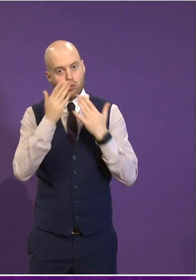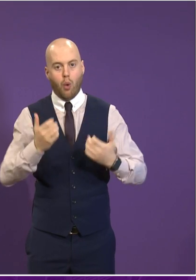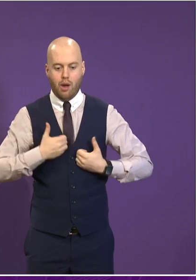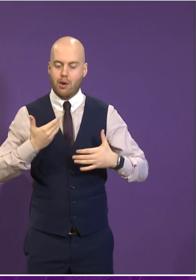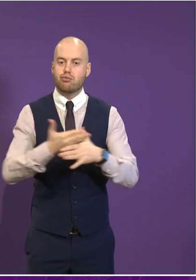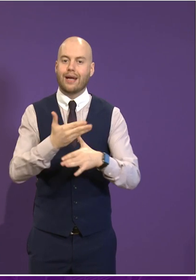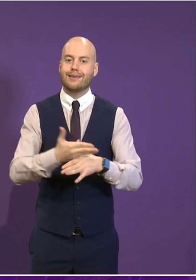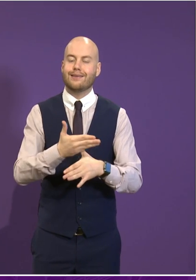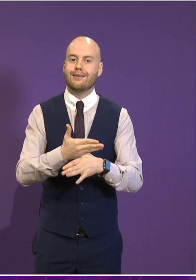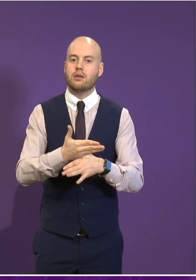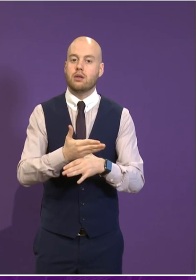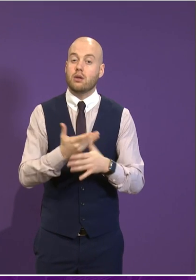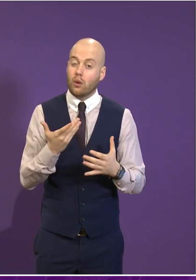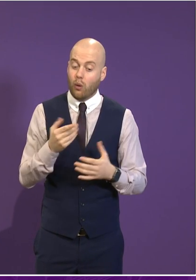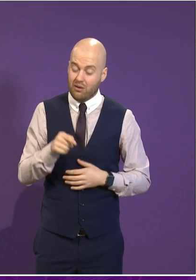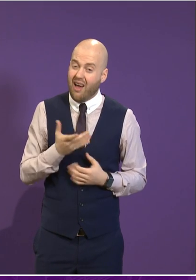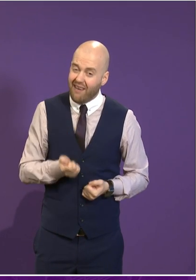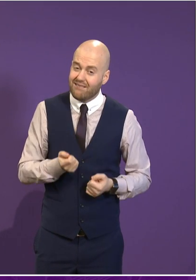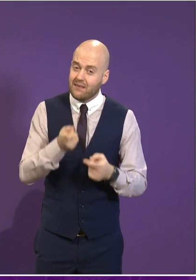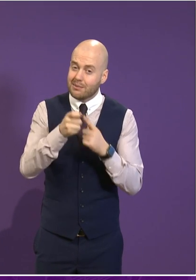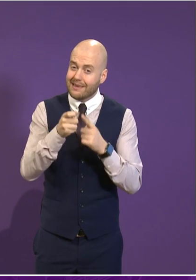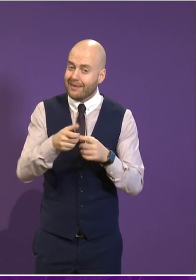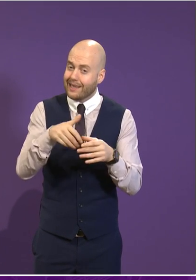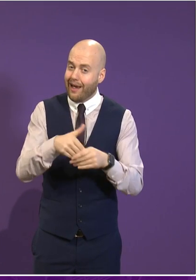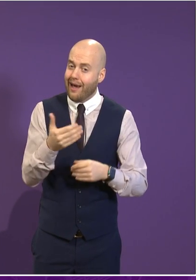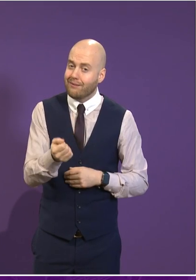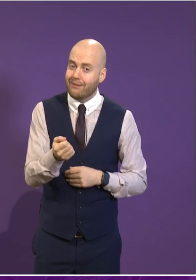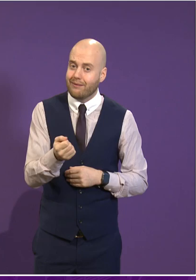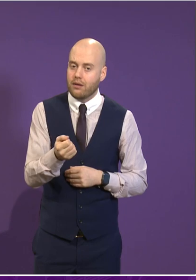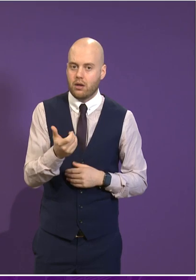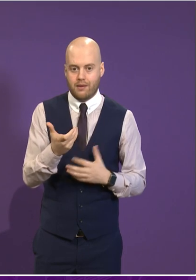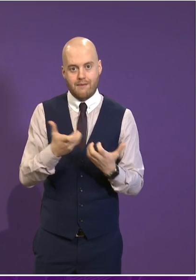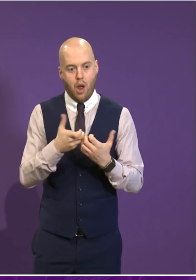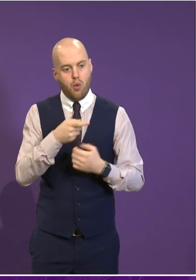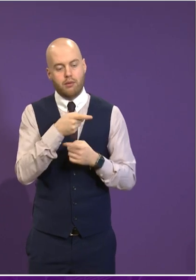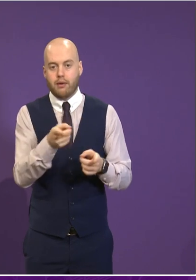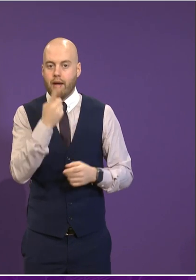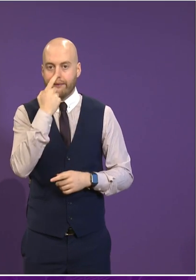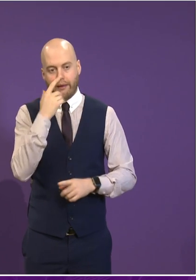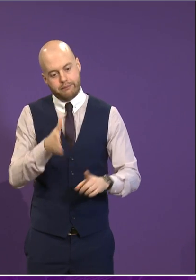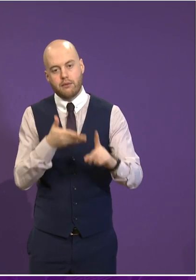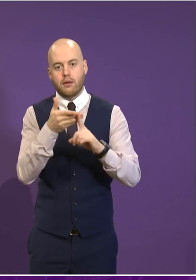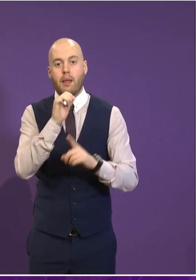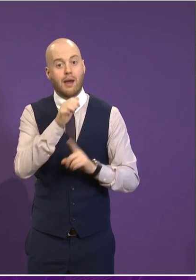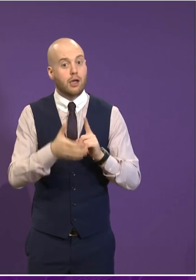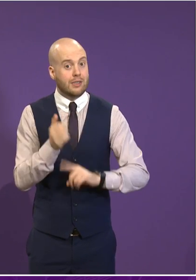that's about being quite specific again about what you will do to reach your aspirations.